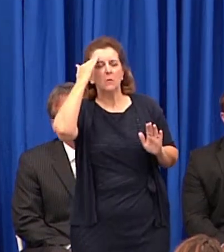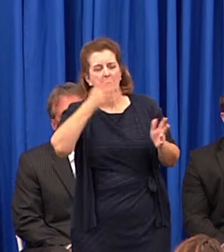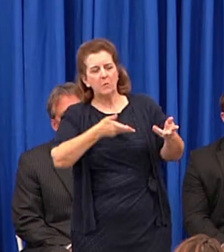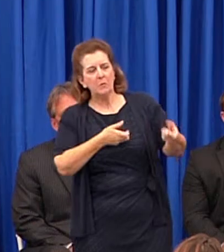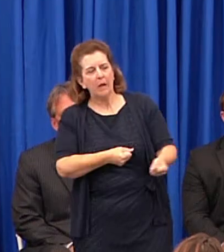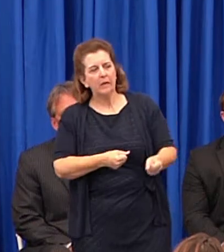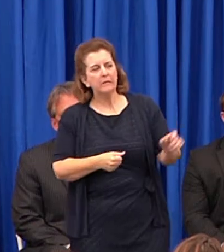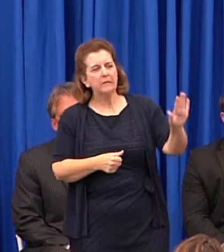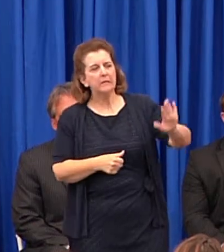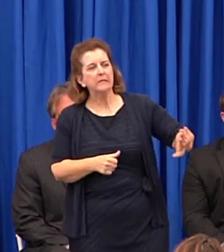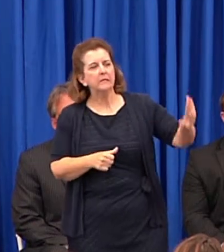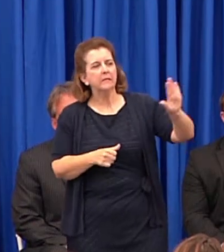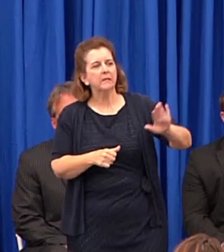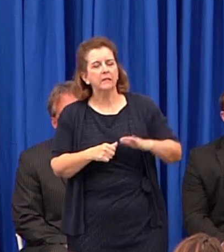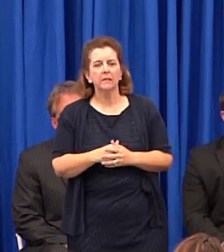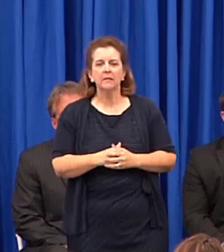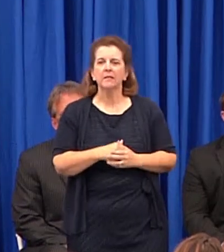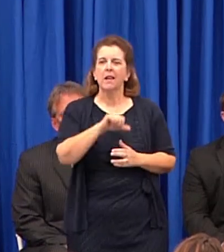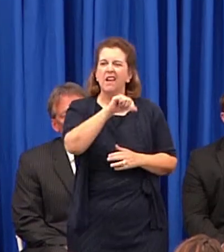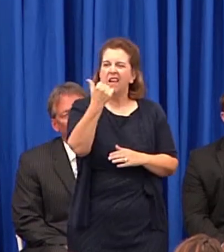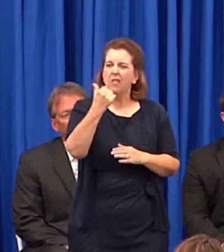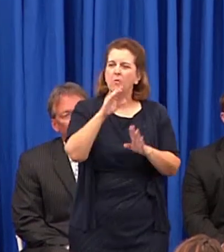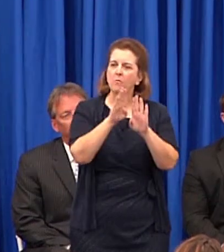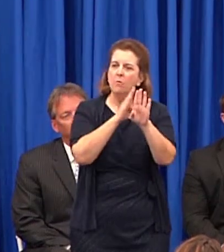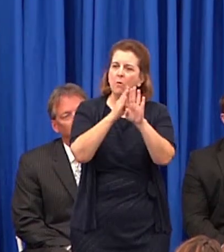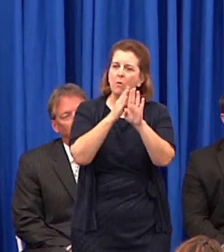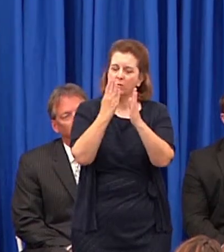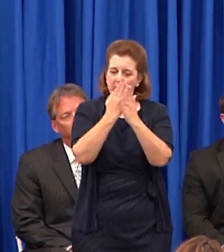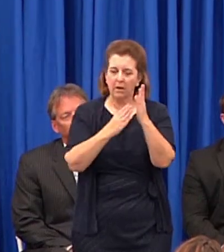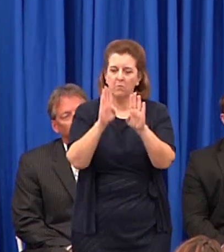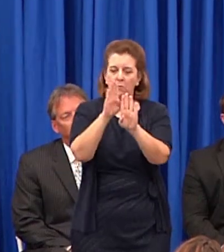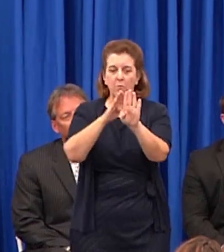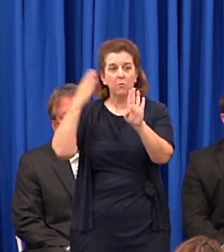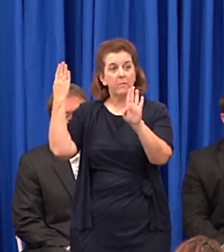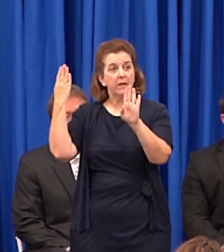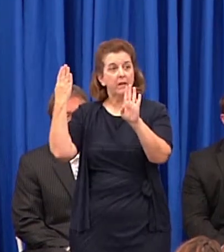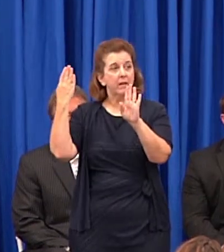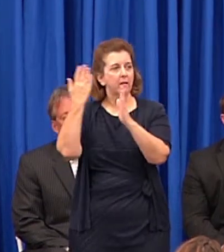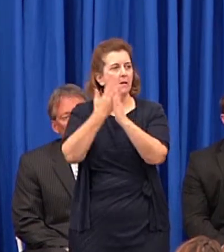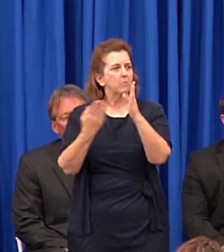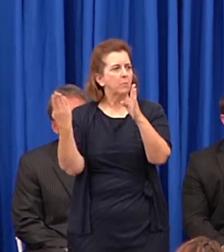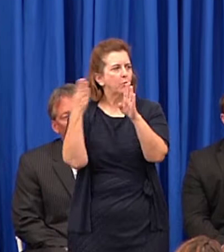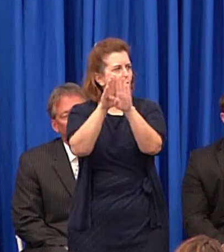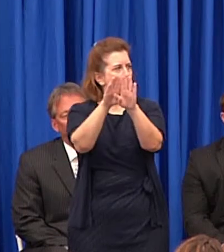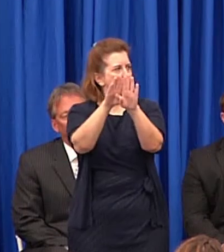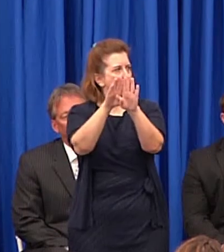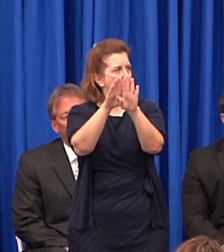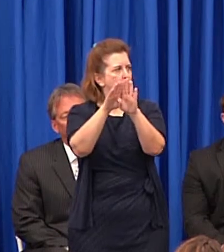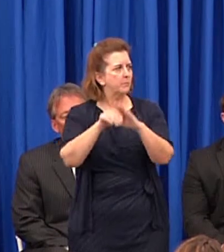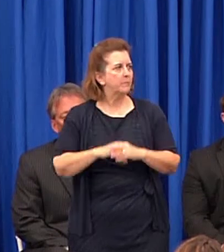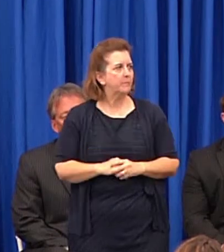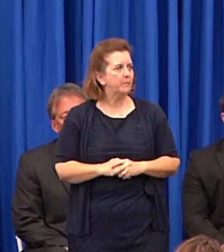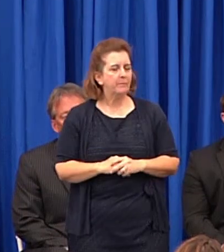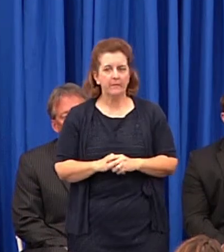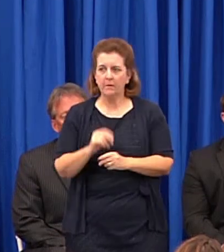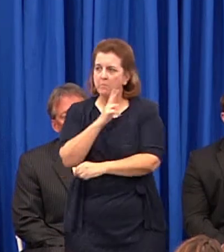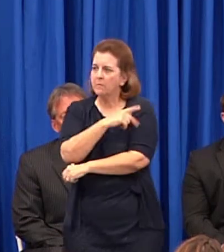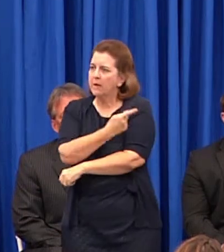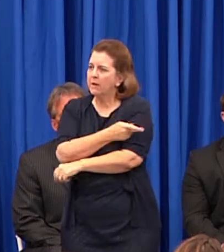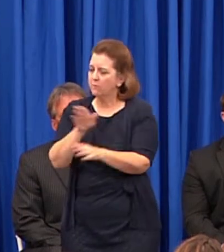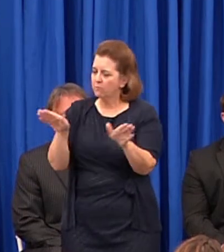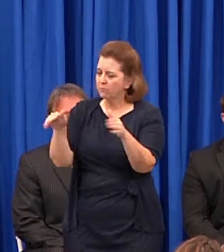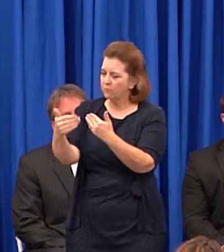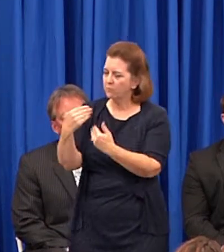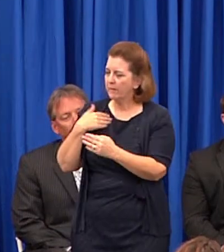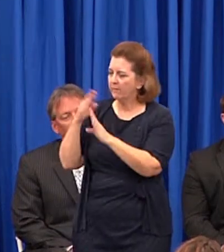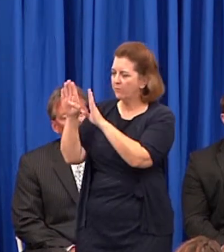trust. There are open doors and there are closed doors. There's doors to your patient's room.